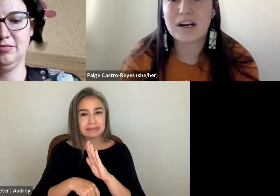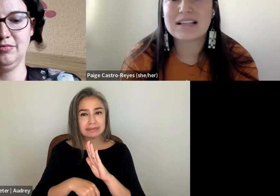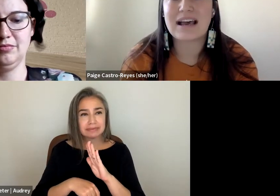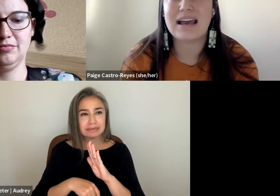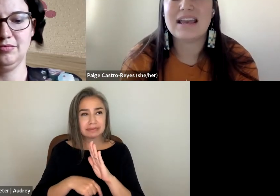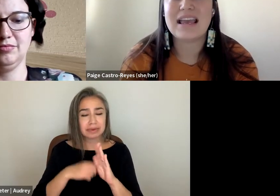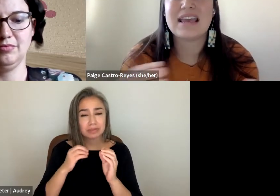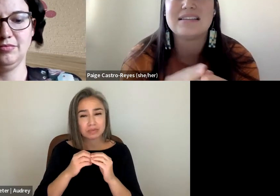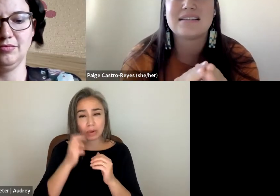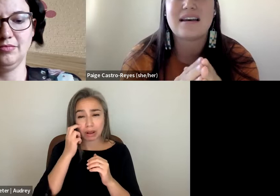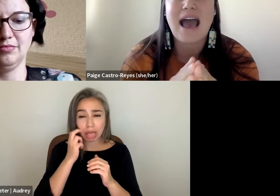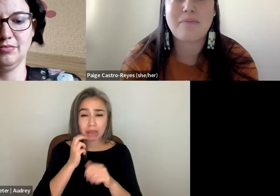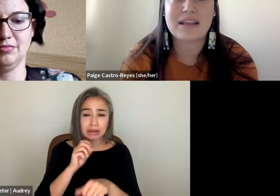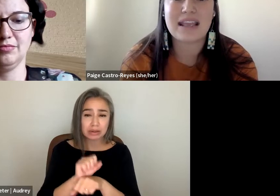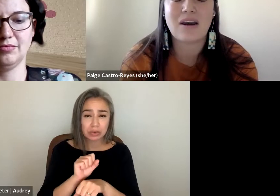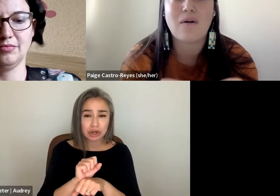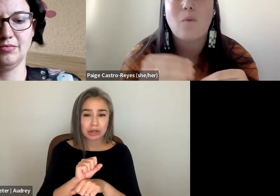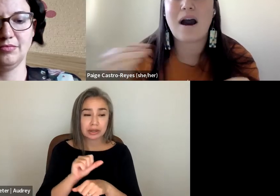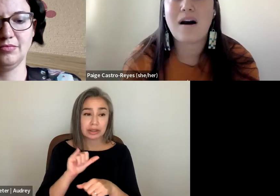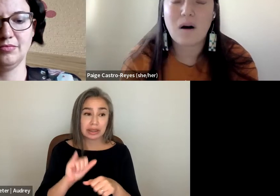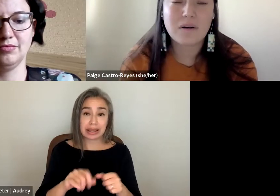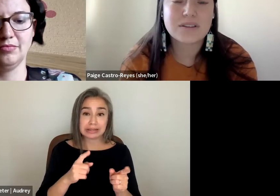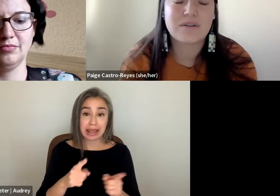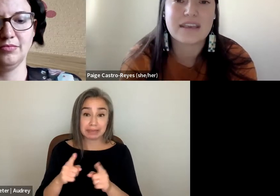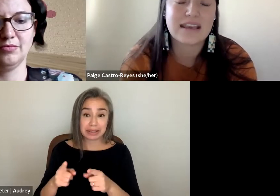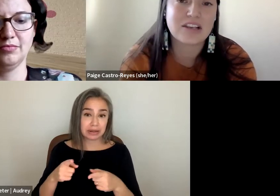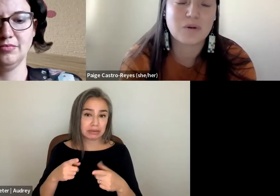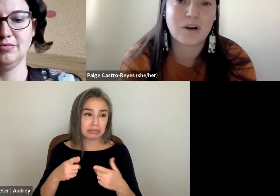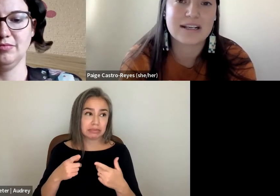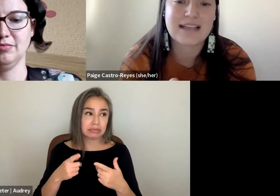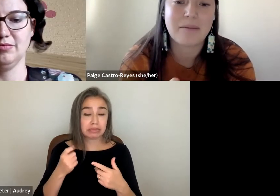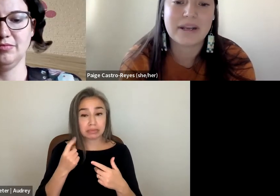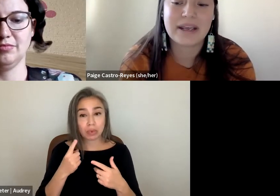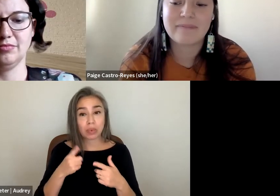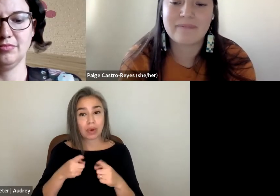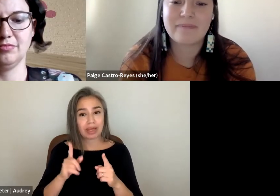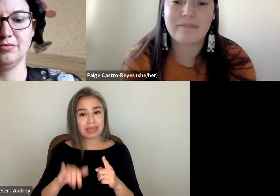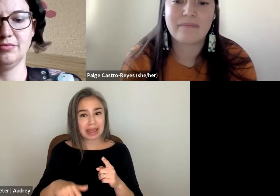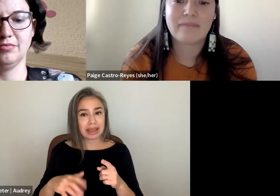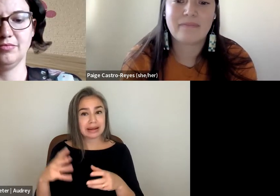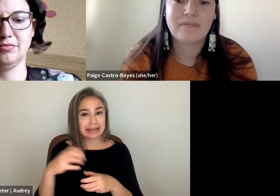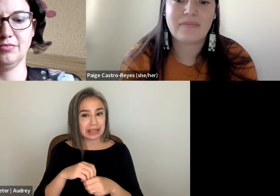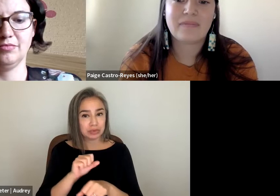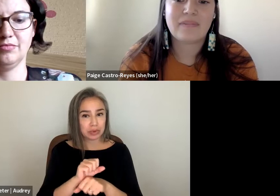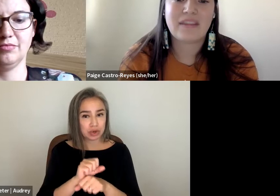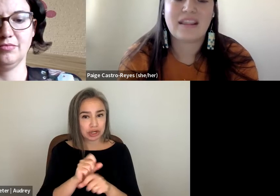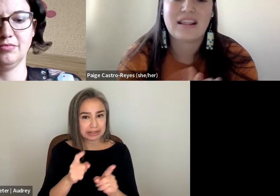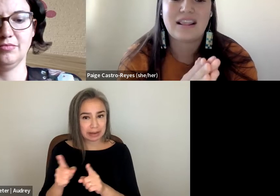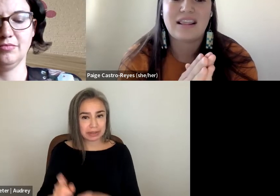tedious work that is happening while also the engagement work is happening.